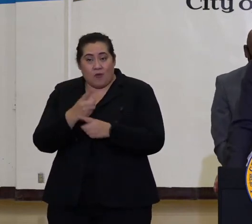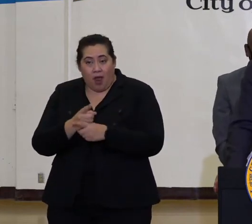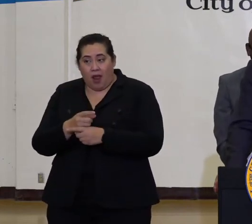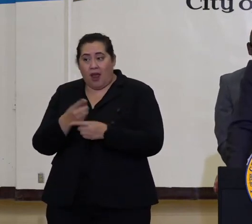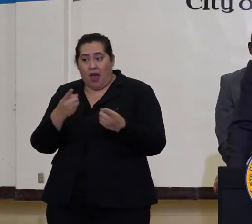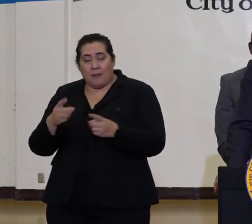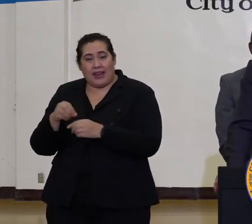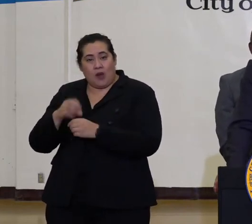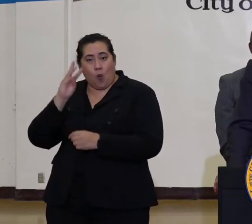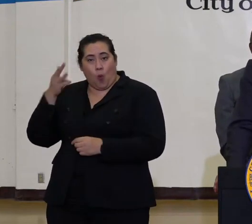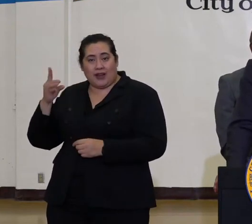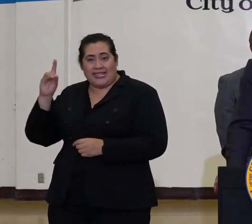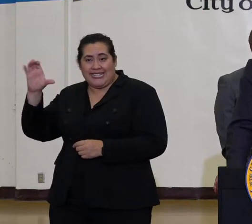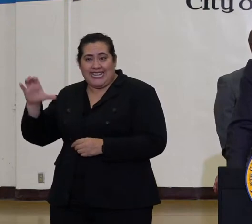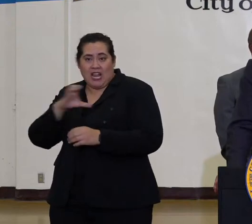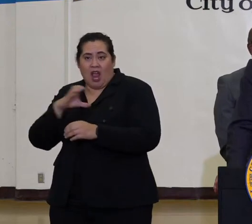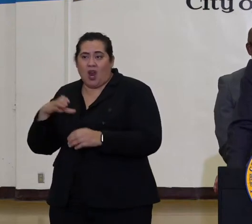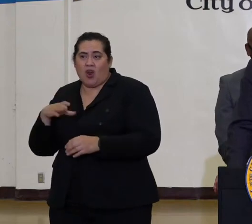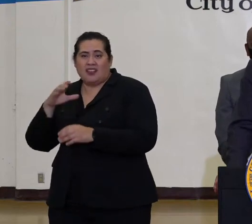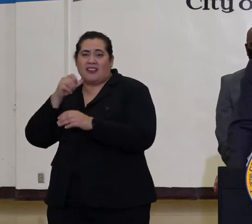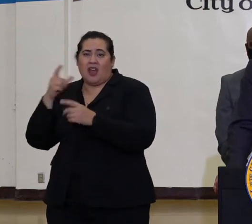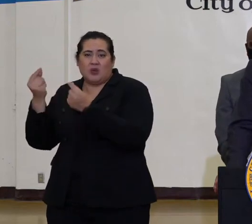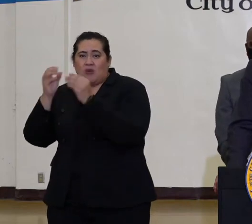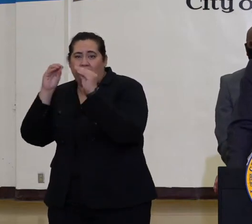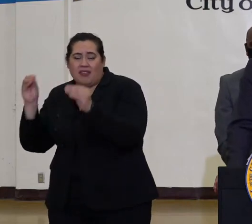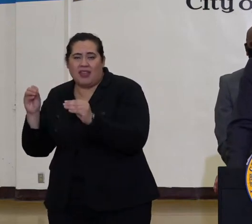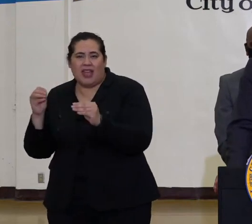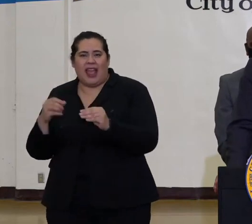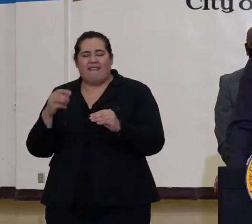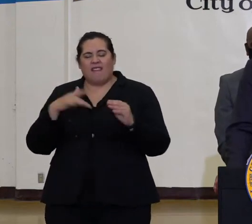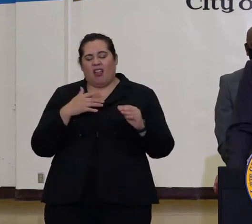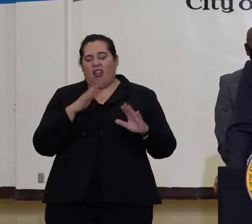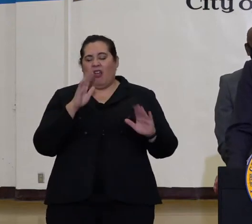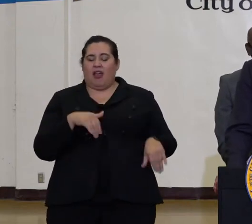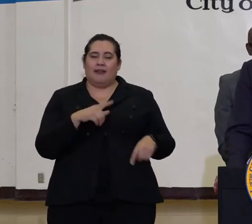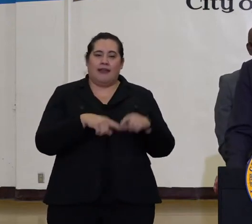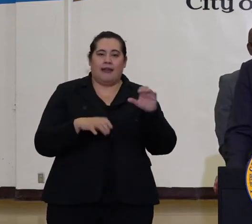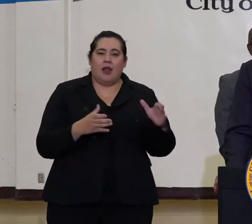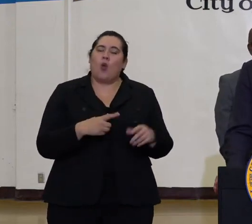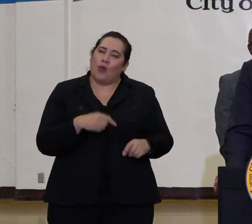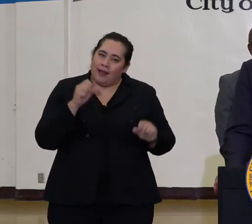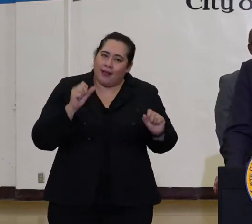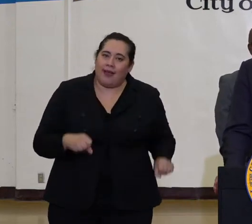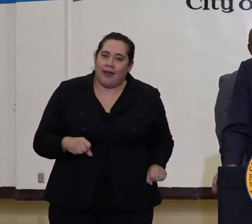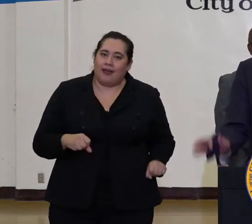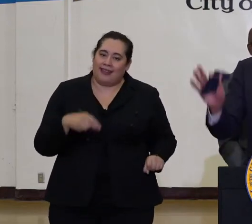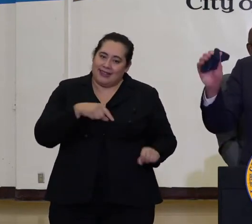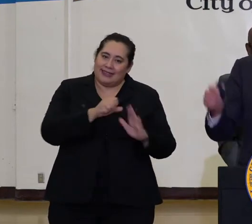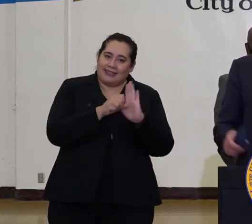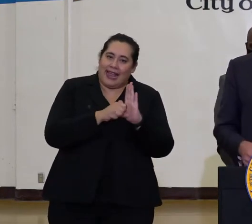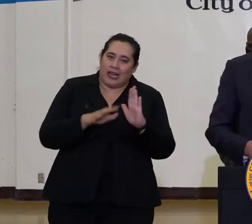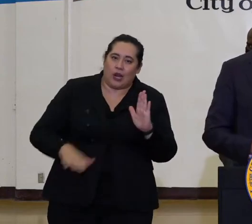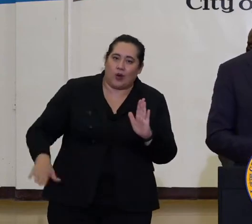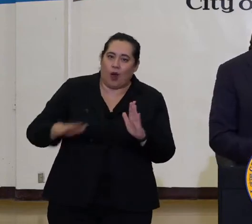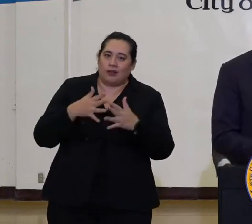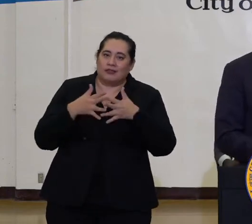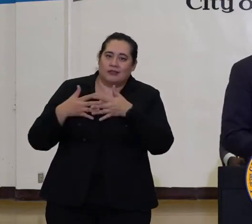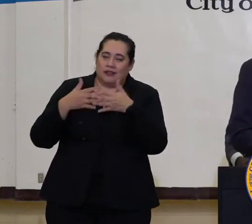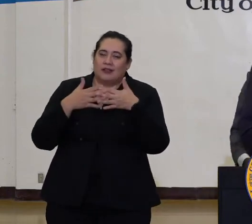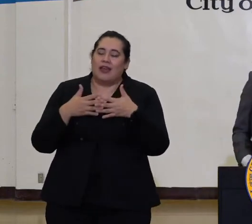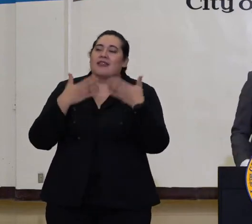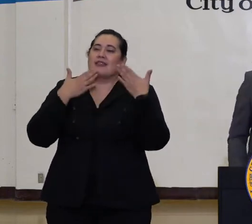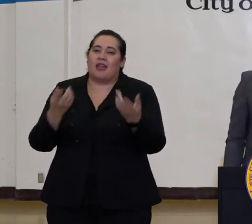Washington, D.C., that we can't move the needle here, not only in our state, but states all across this country. Thank you all for being here.